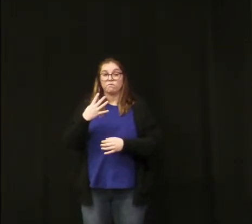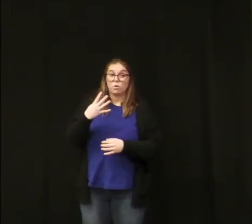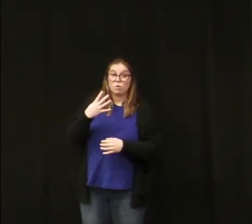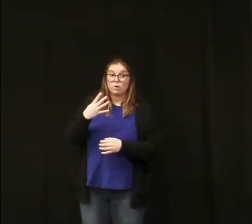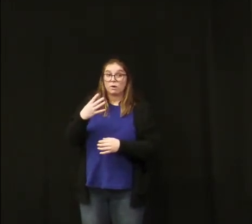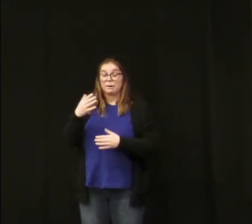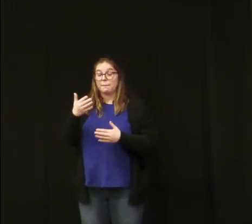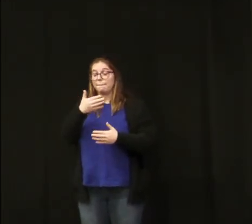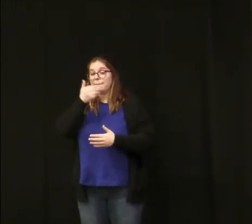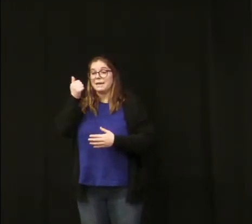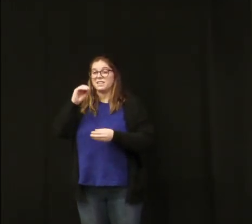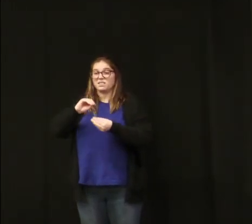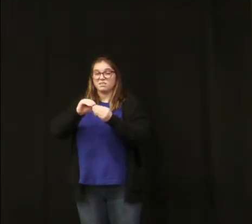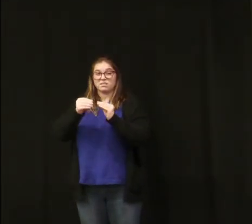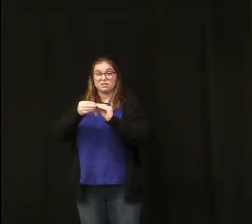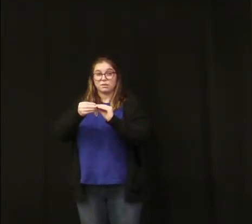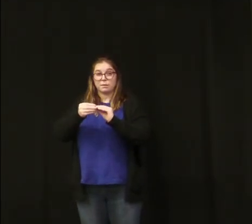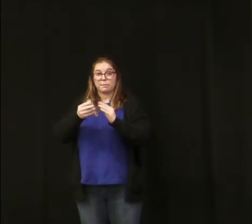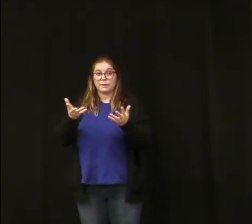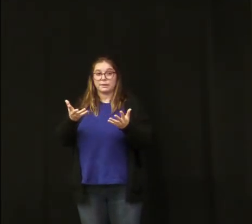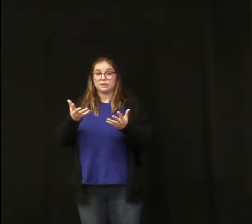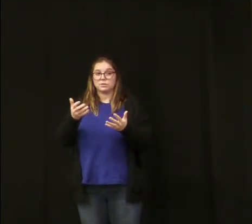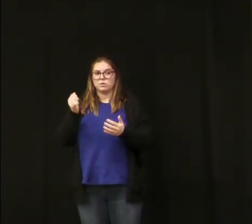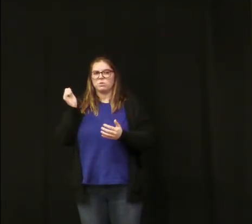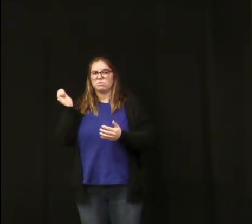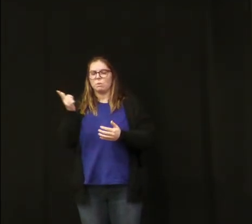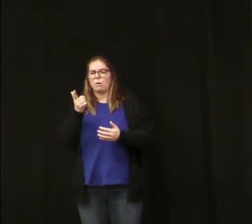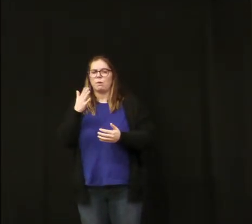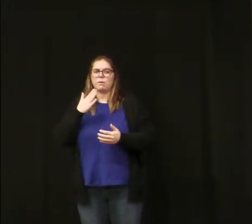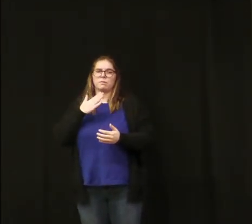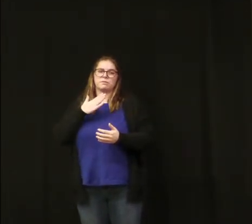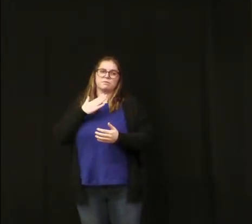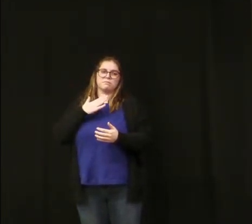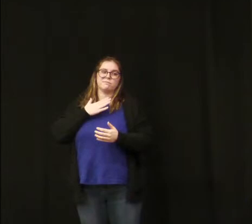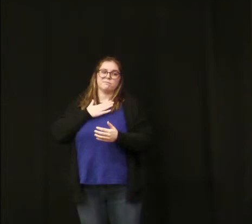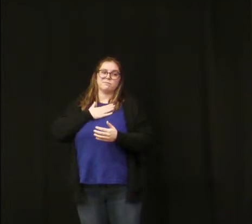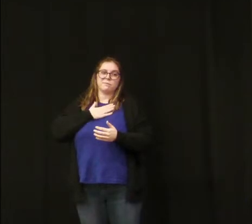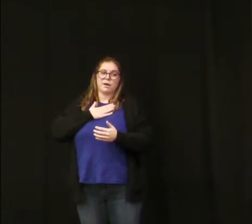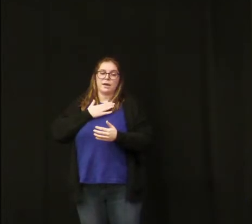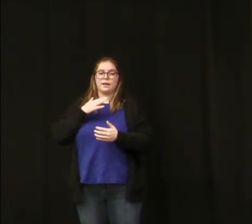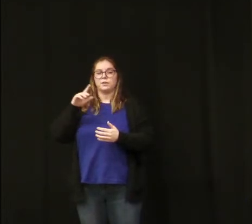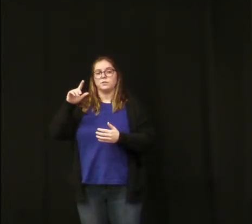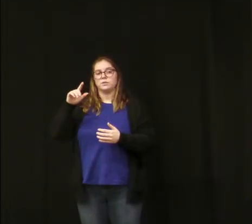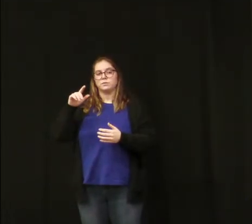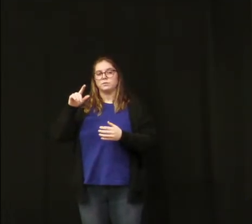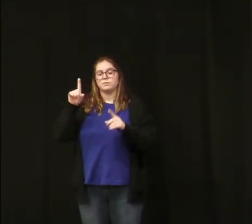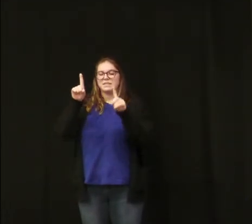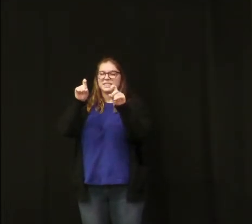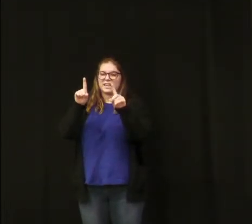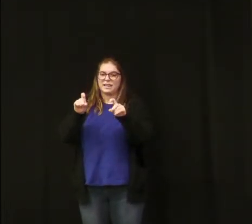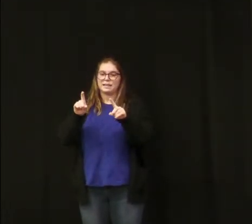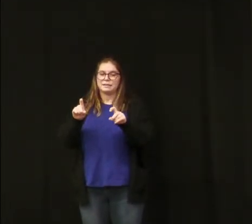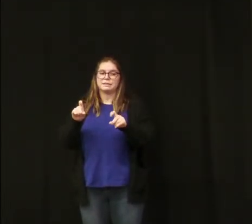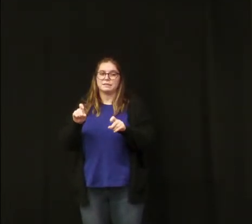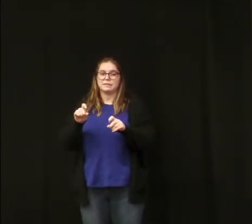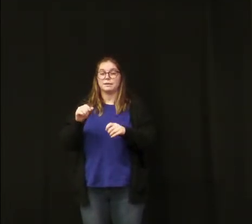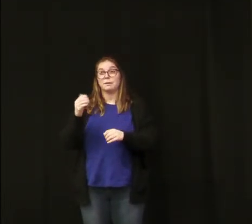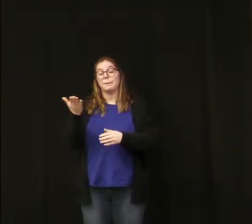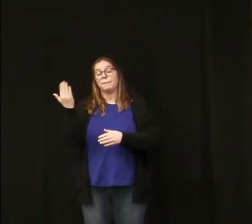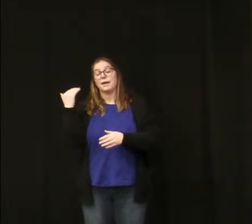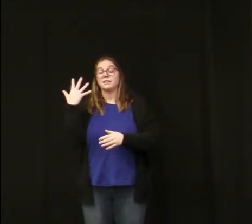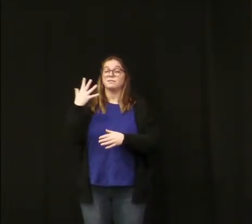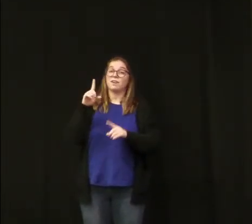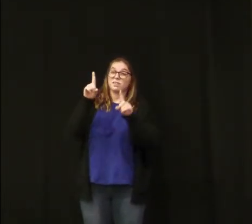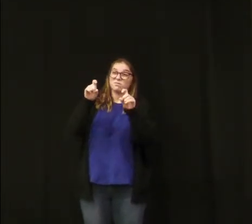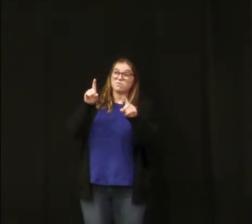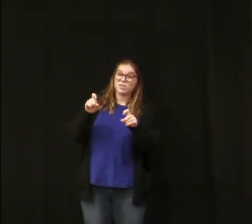using? Or because I know in all my year, I'm like over the last 5 trials, past the 5 trials. So should we not be using the past 5?